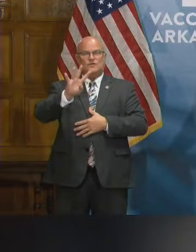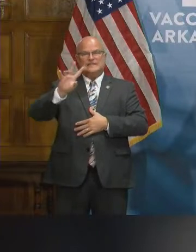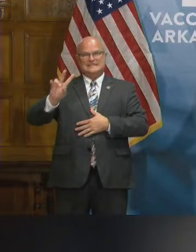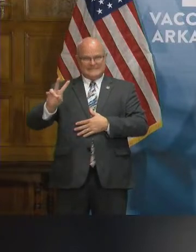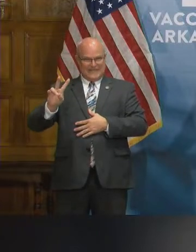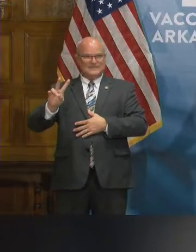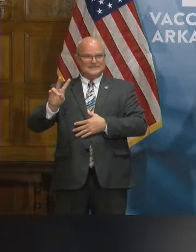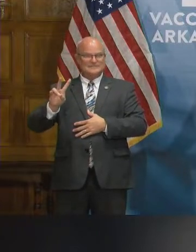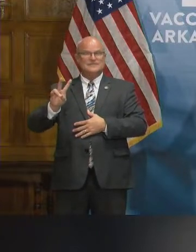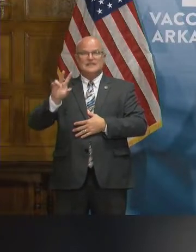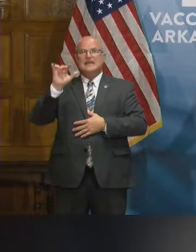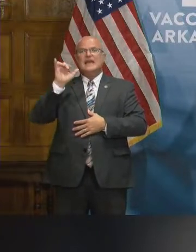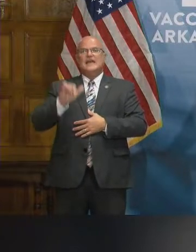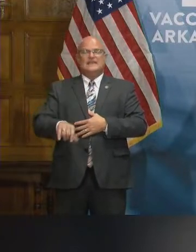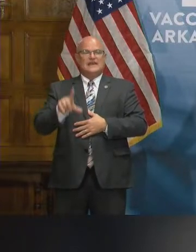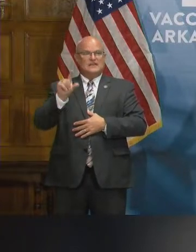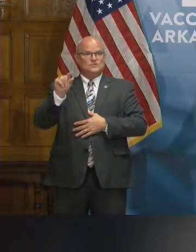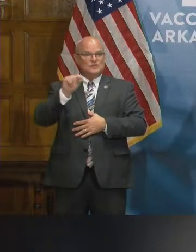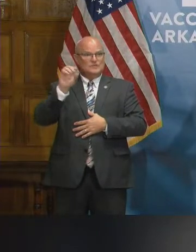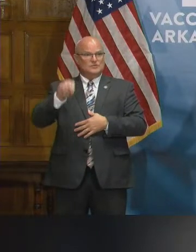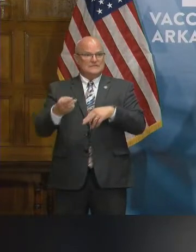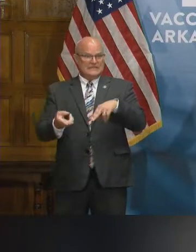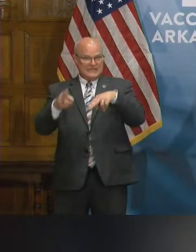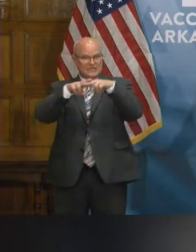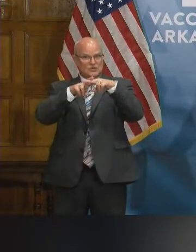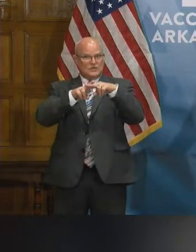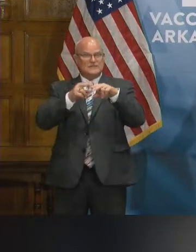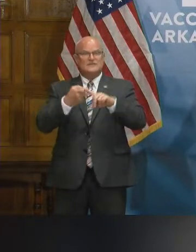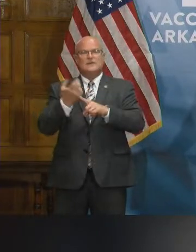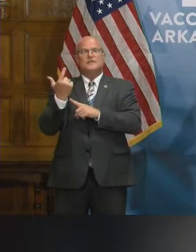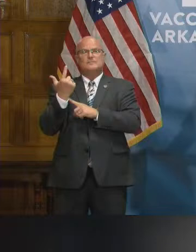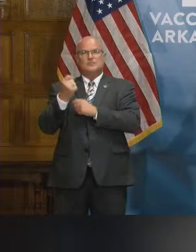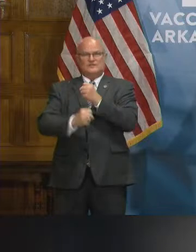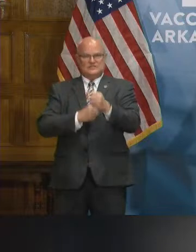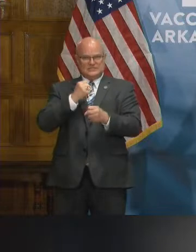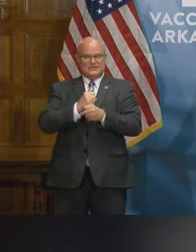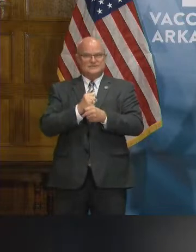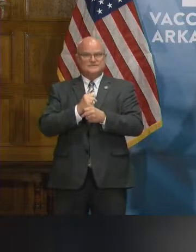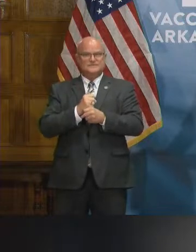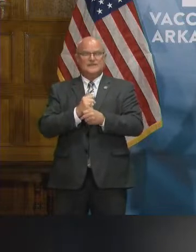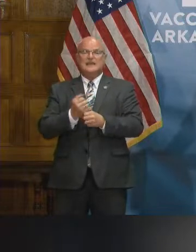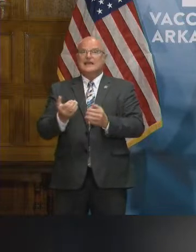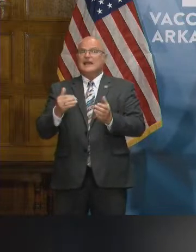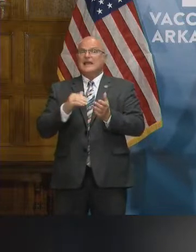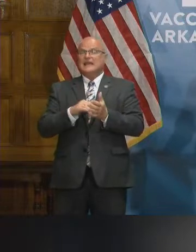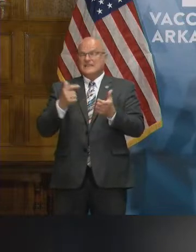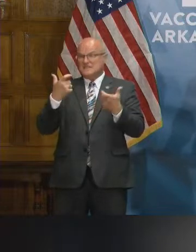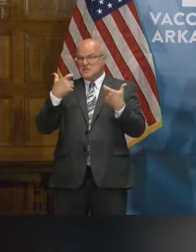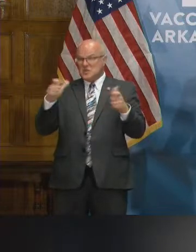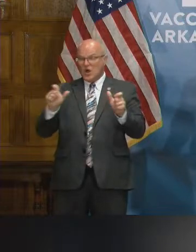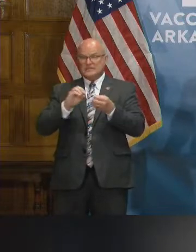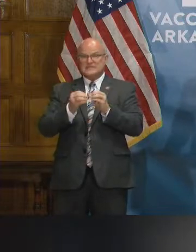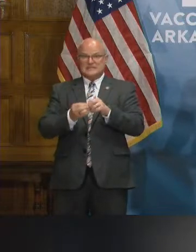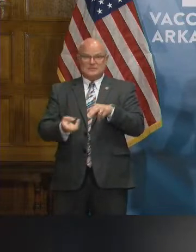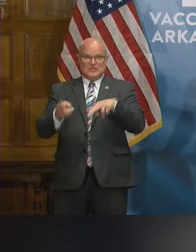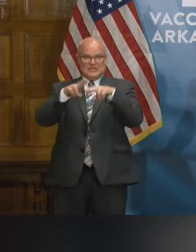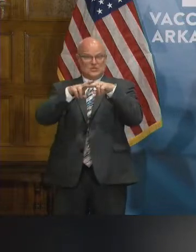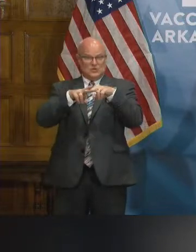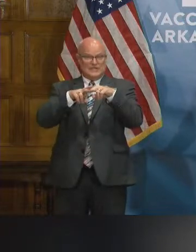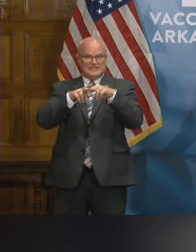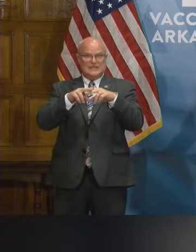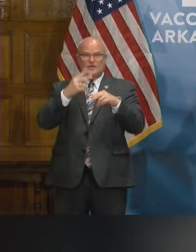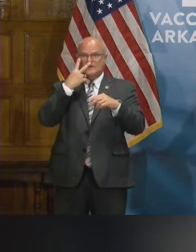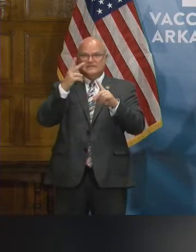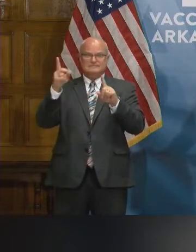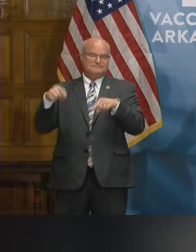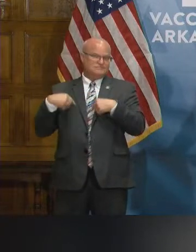12,547. That is a 20% increase over the previous year. And again, that's the largest number increase that